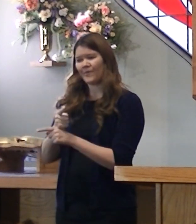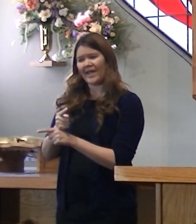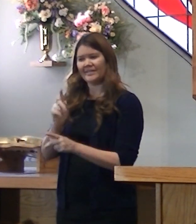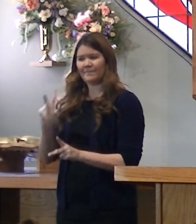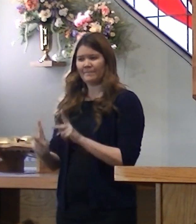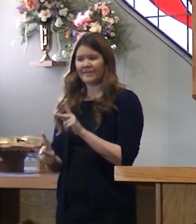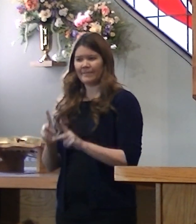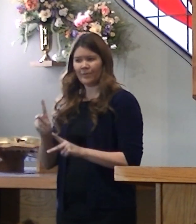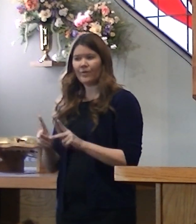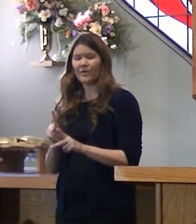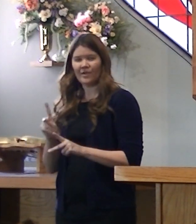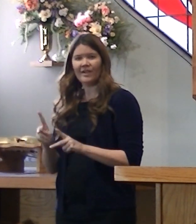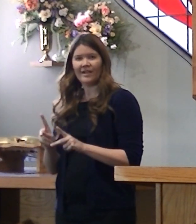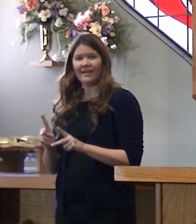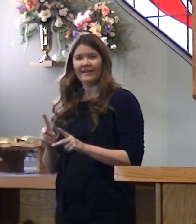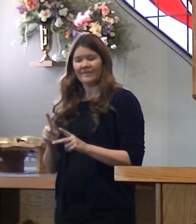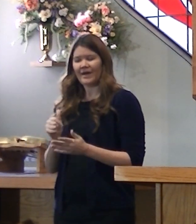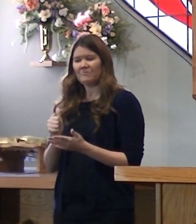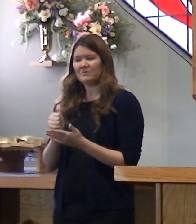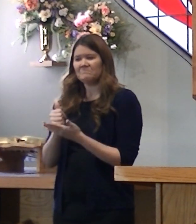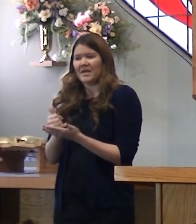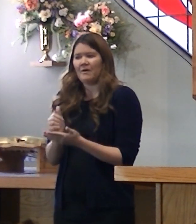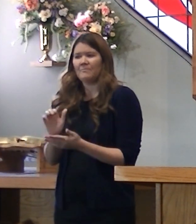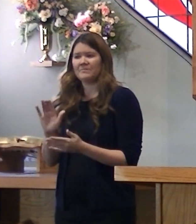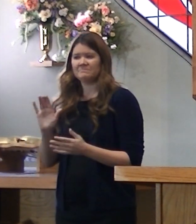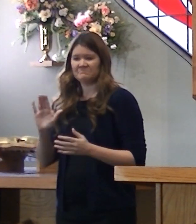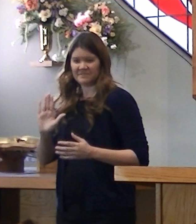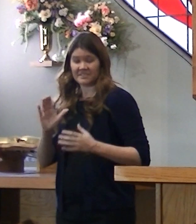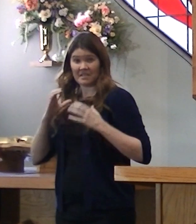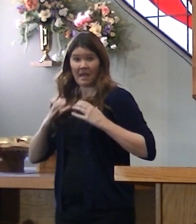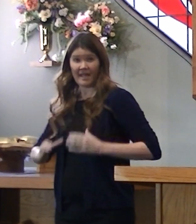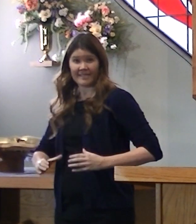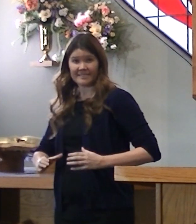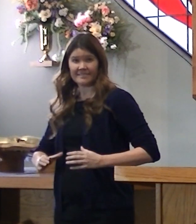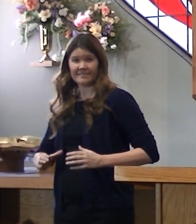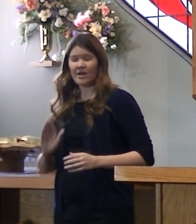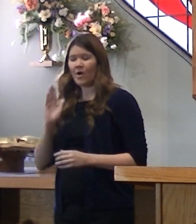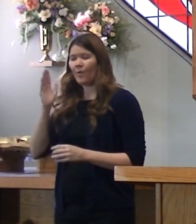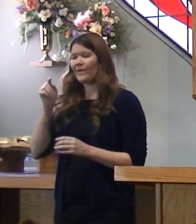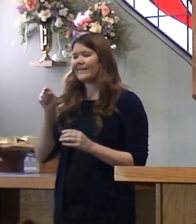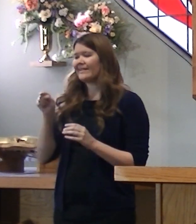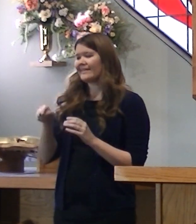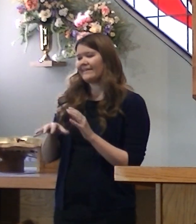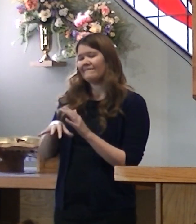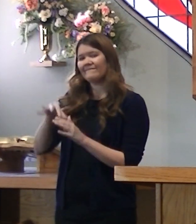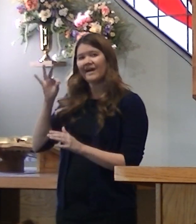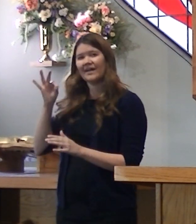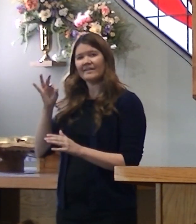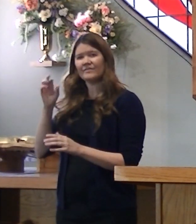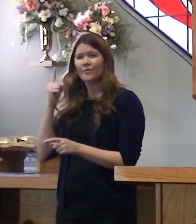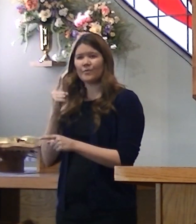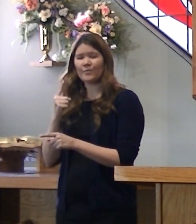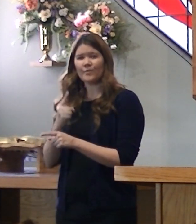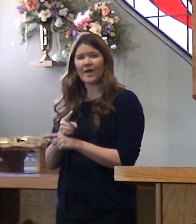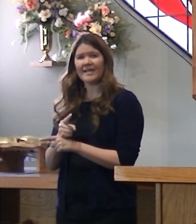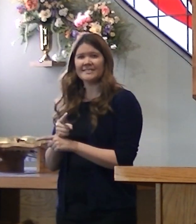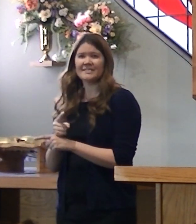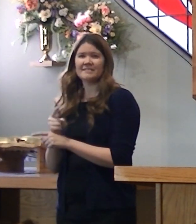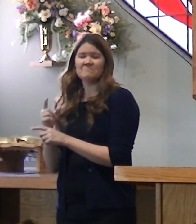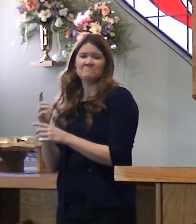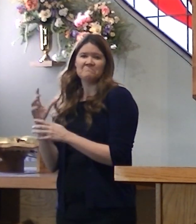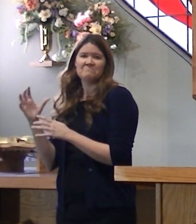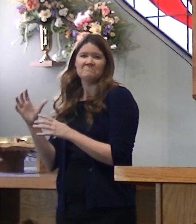that will be favorable to his client? Will he come up with the right strategy to defend the